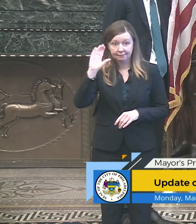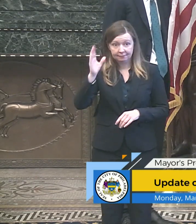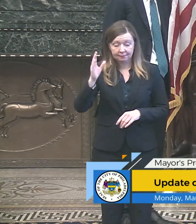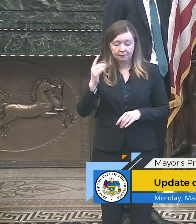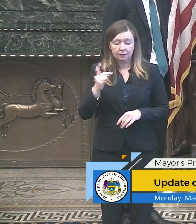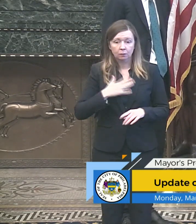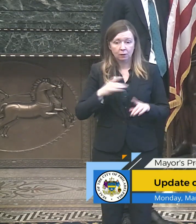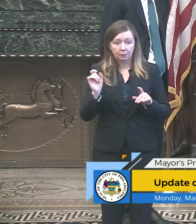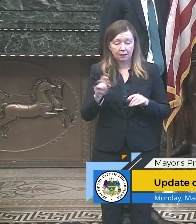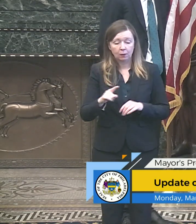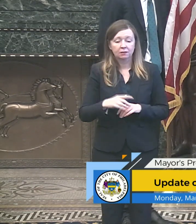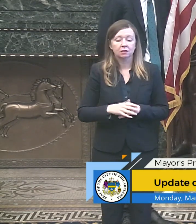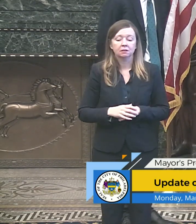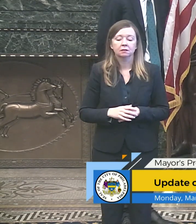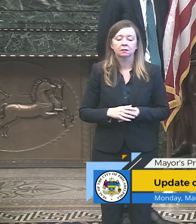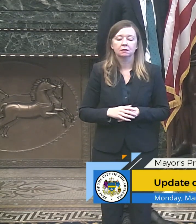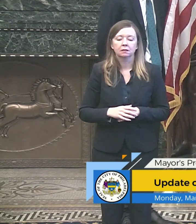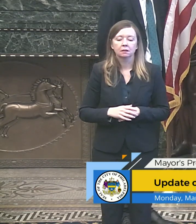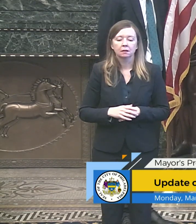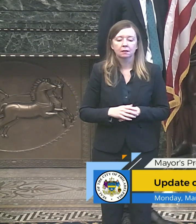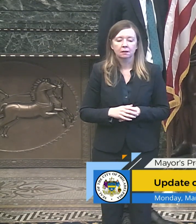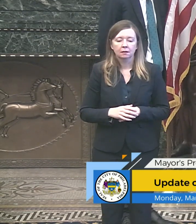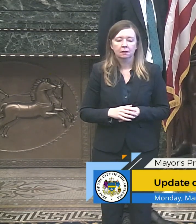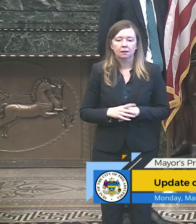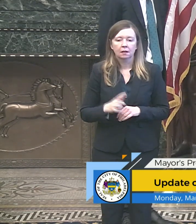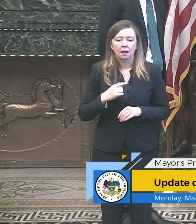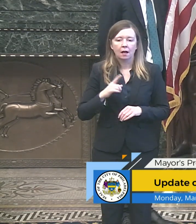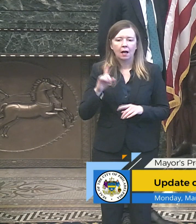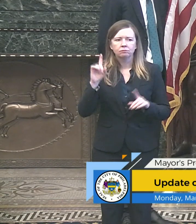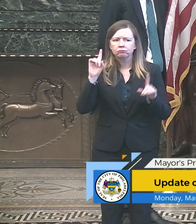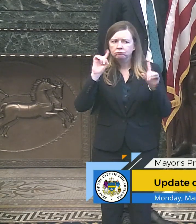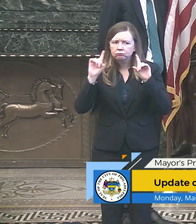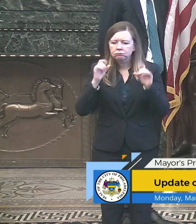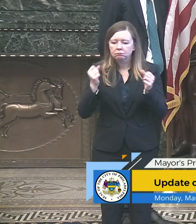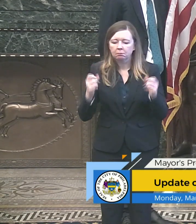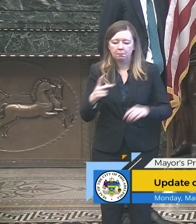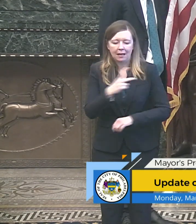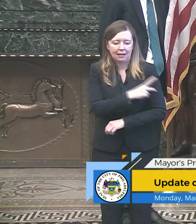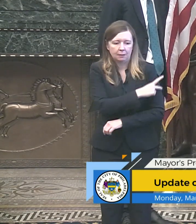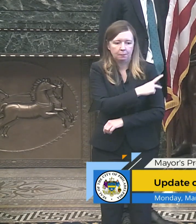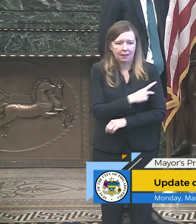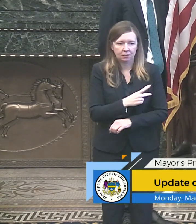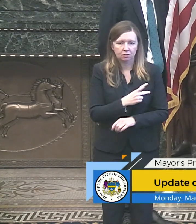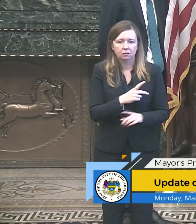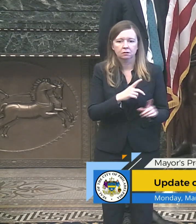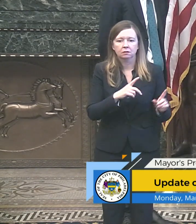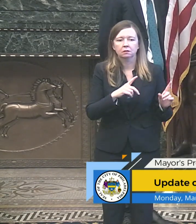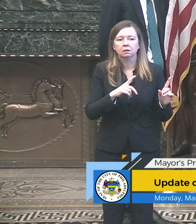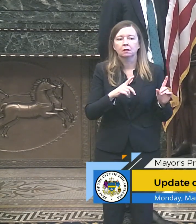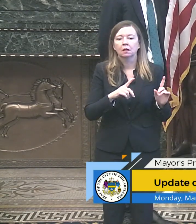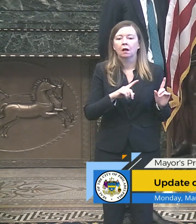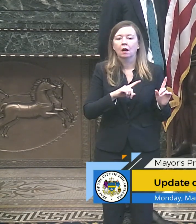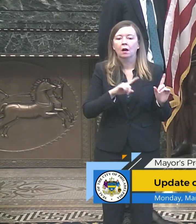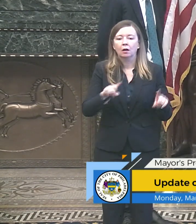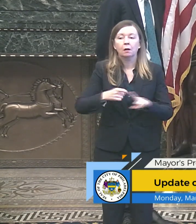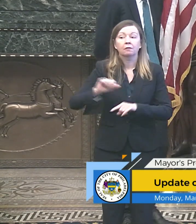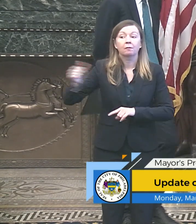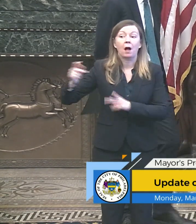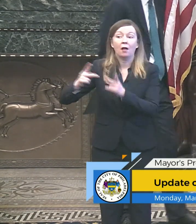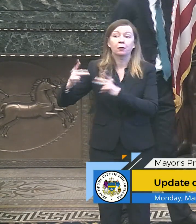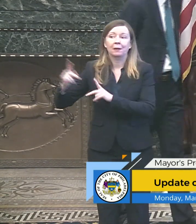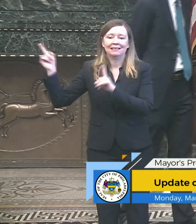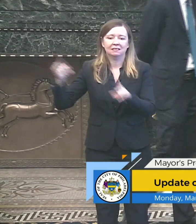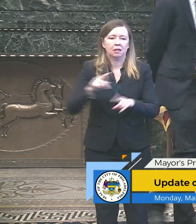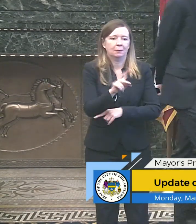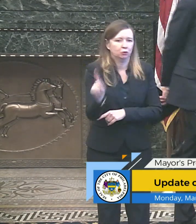that I had was I had heard that a lot of patients are coming down from other areas to our area hospitals. Are